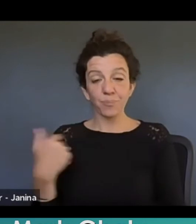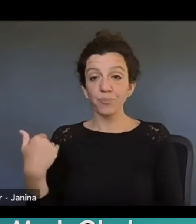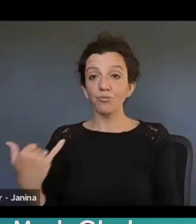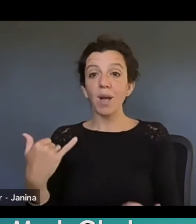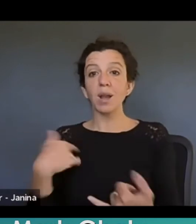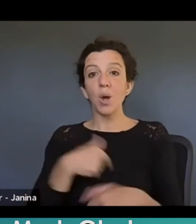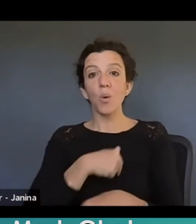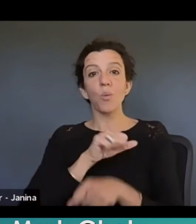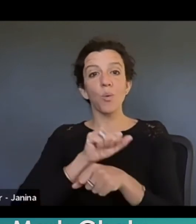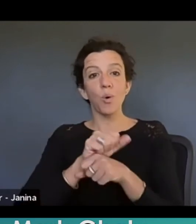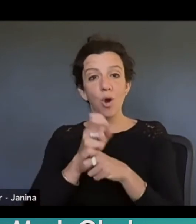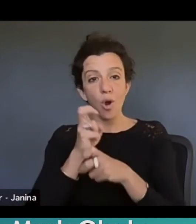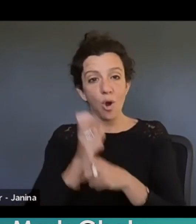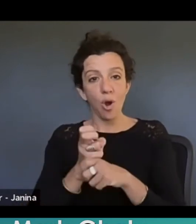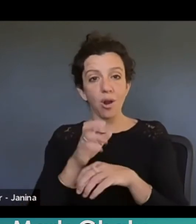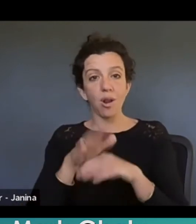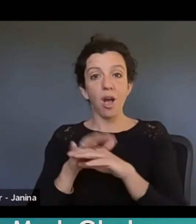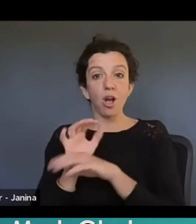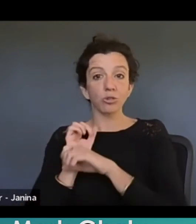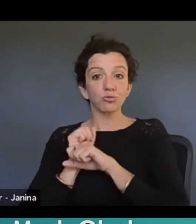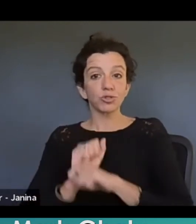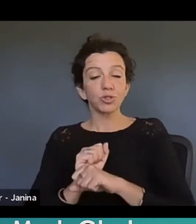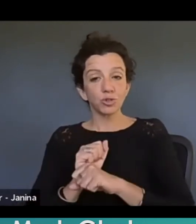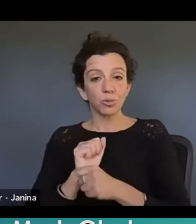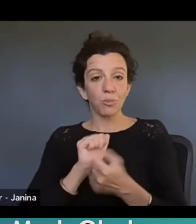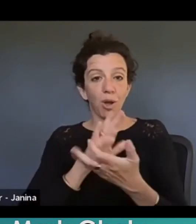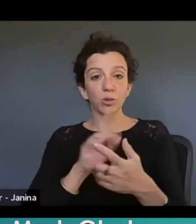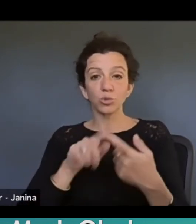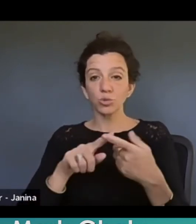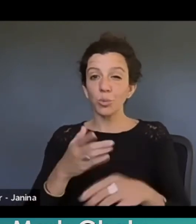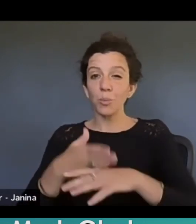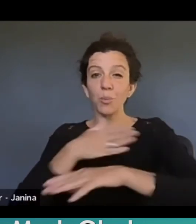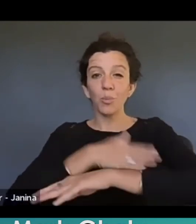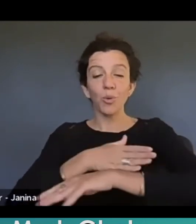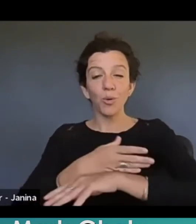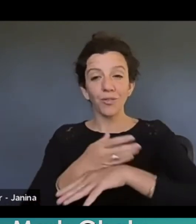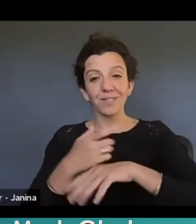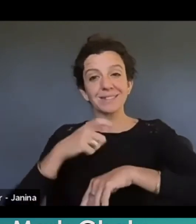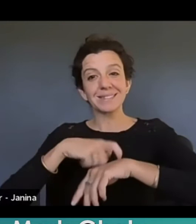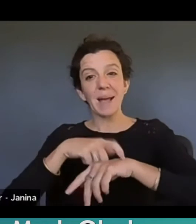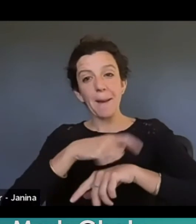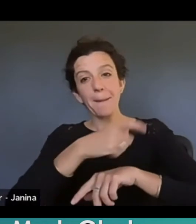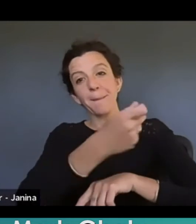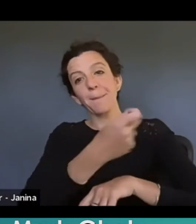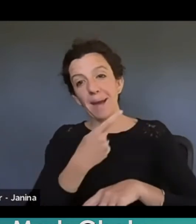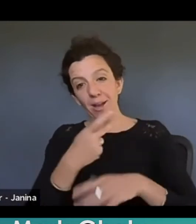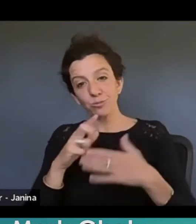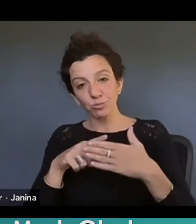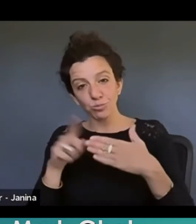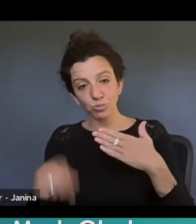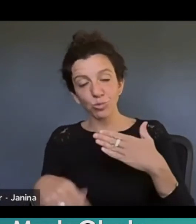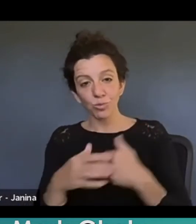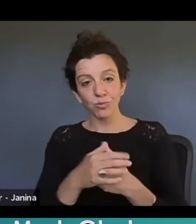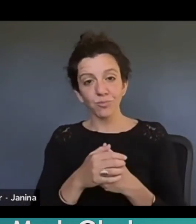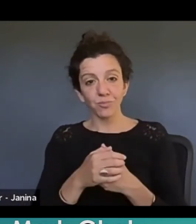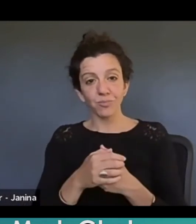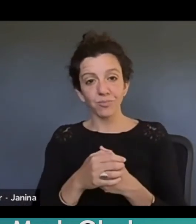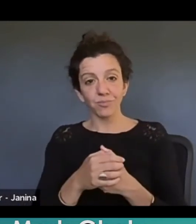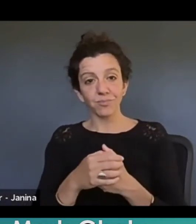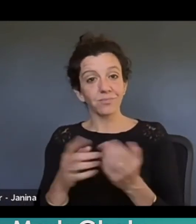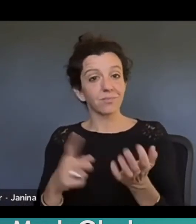those traditional modalities now to improve turnaround time, and in some conversations